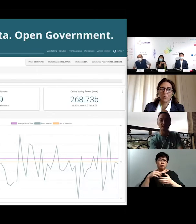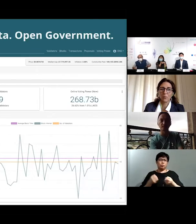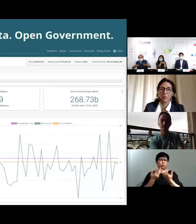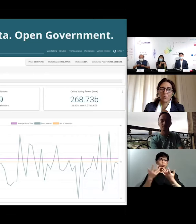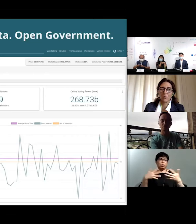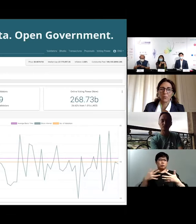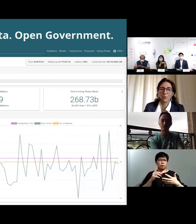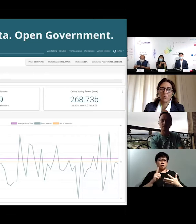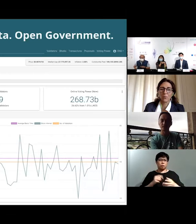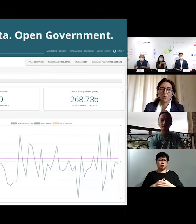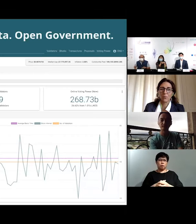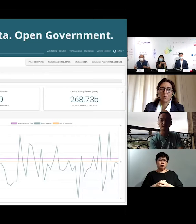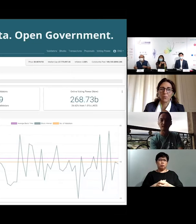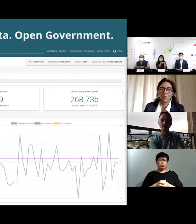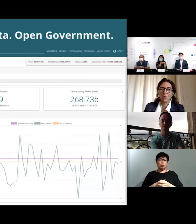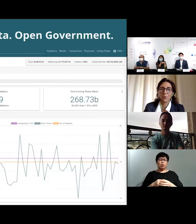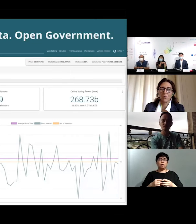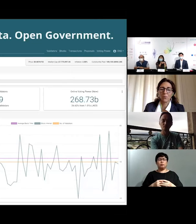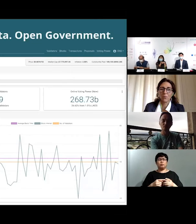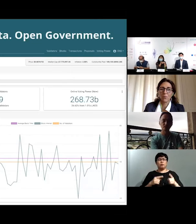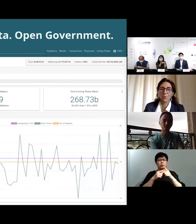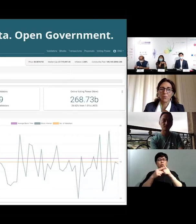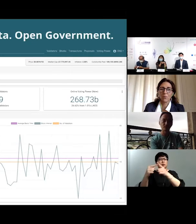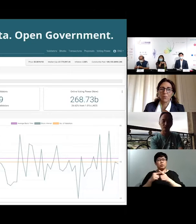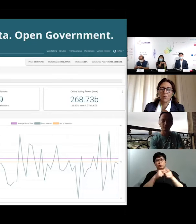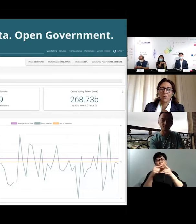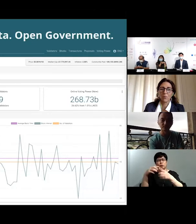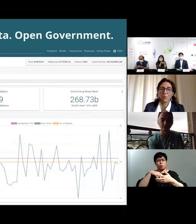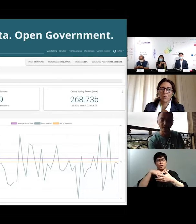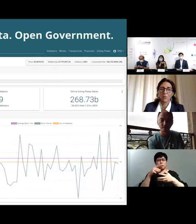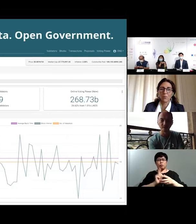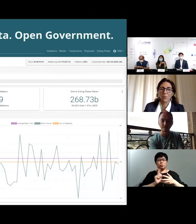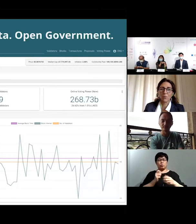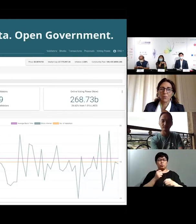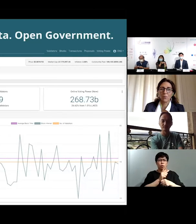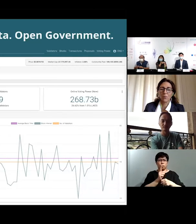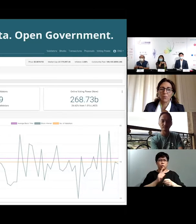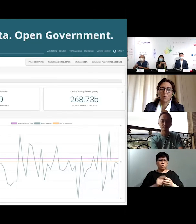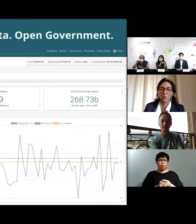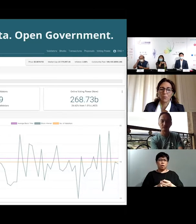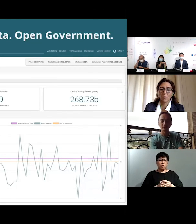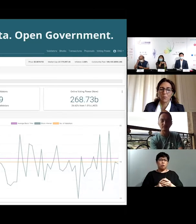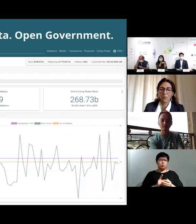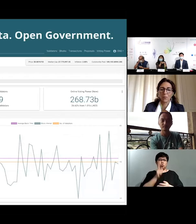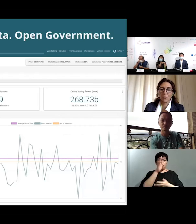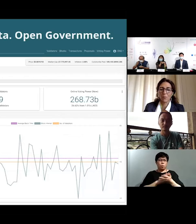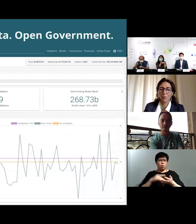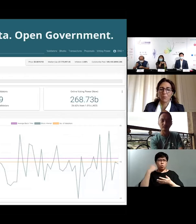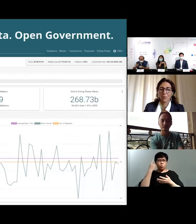speak, like who is online, which congressman is lazy and not